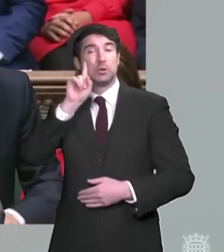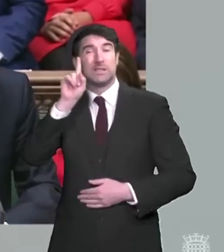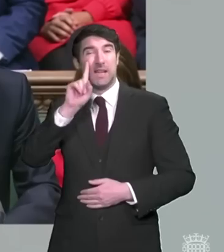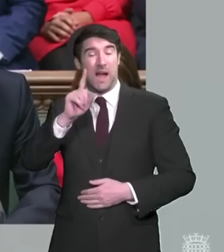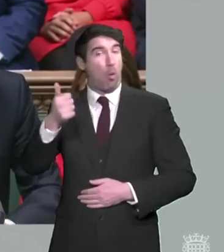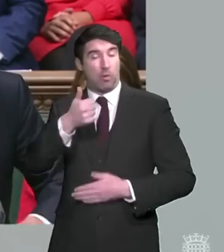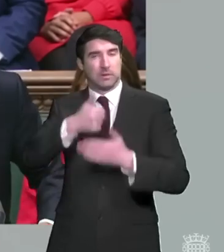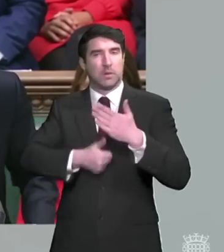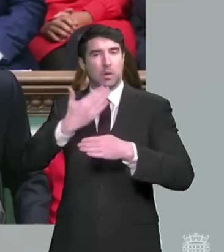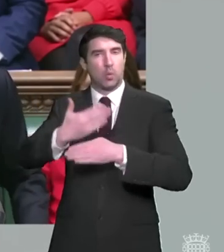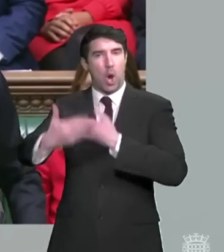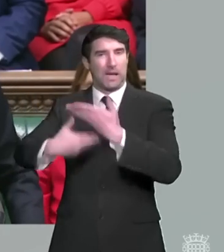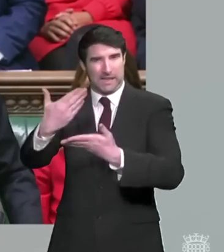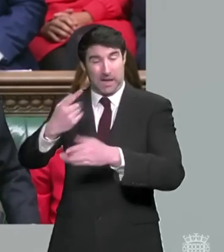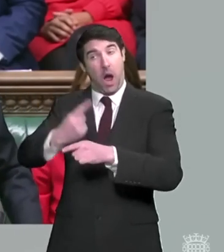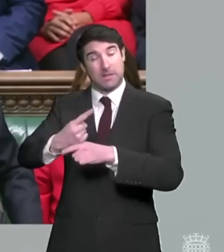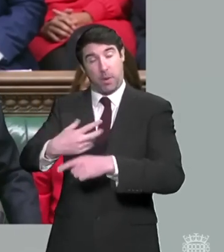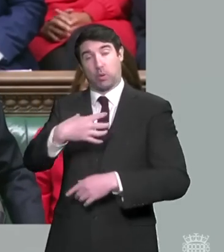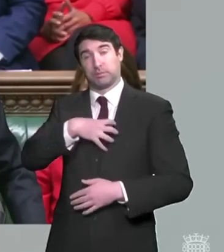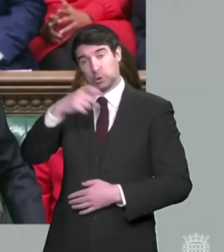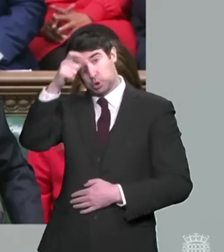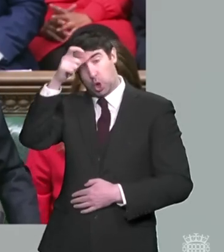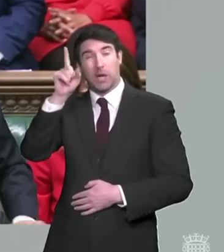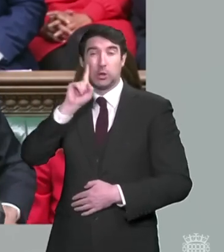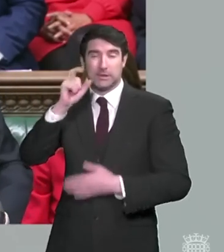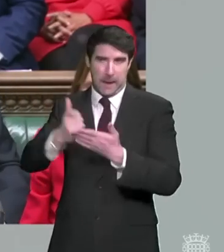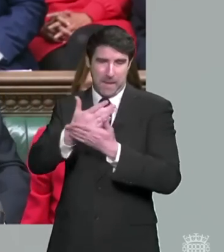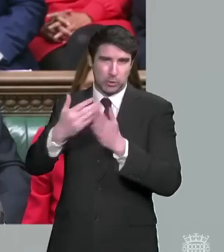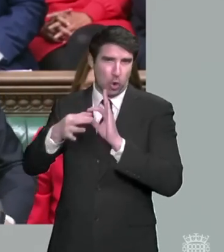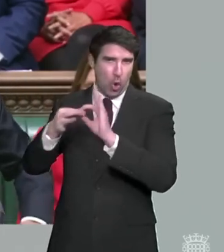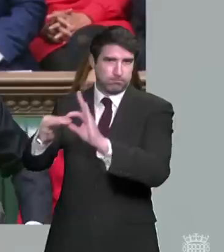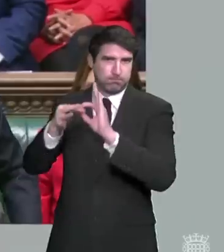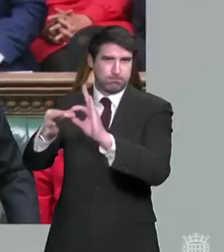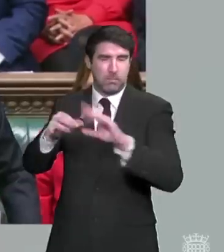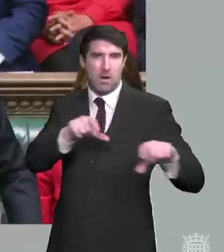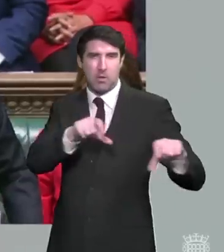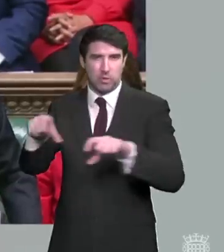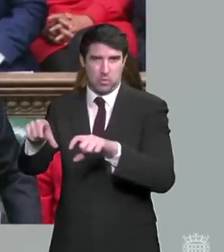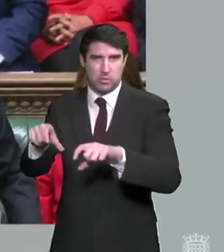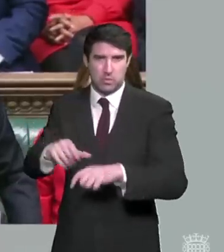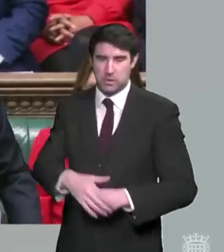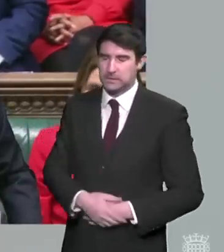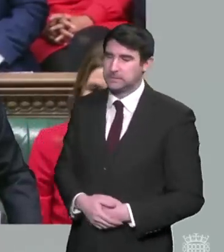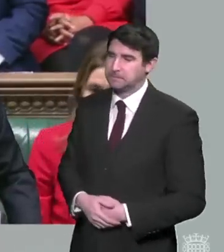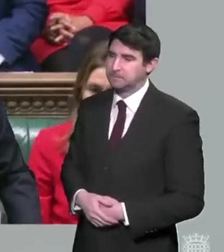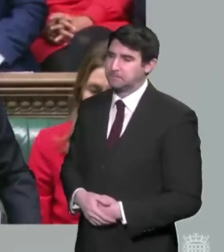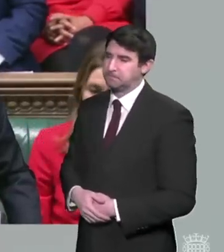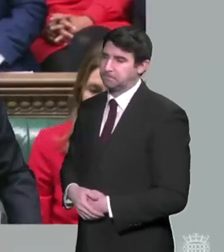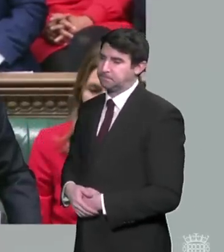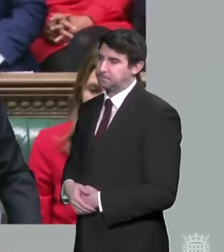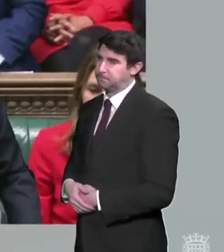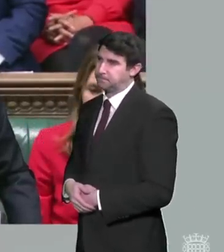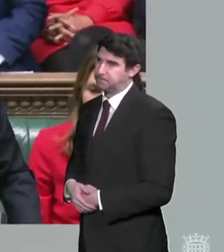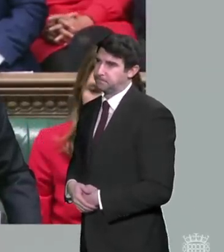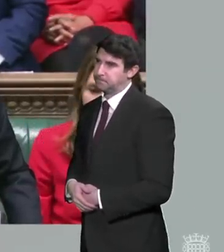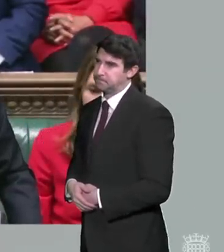begun work. And I spoke to the President yesterday to ensure that we are in close communication. And can I thank the honourable gentleman for his